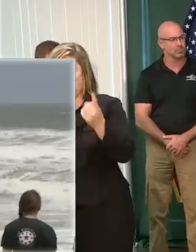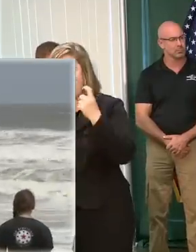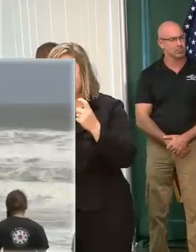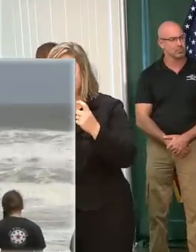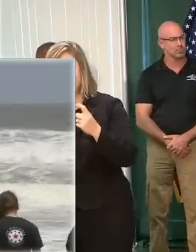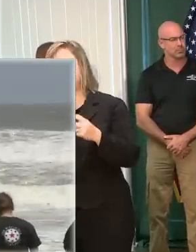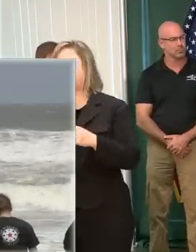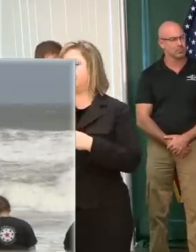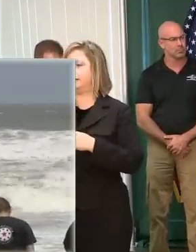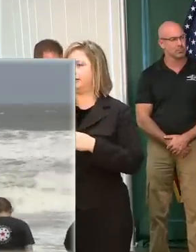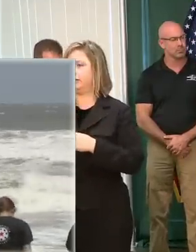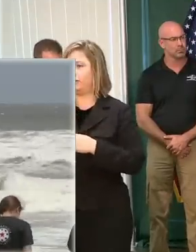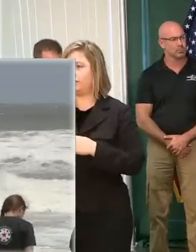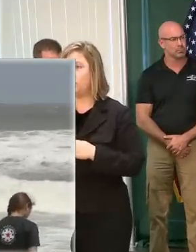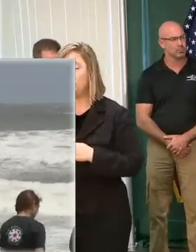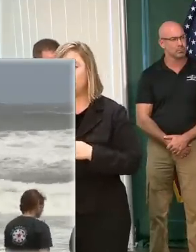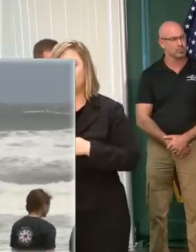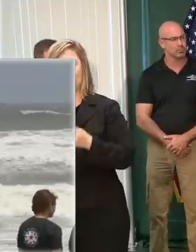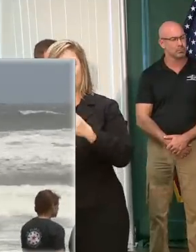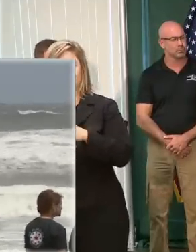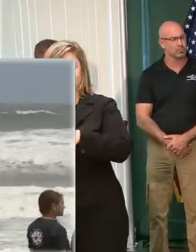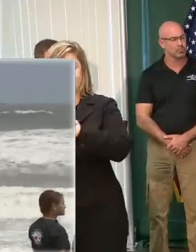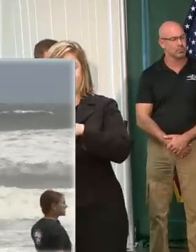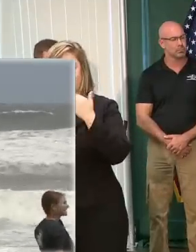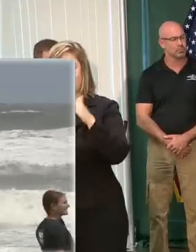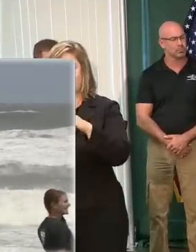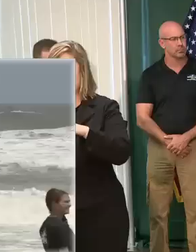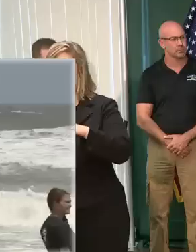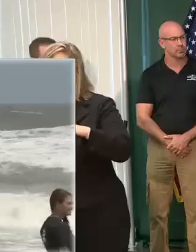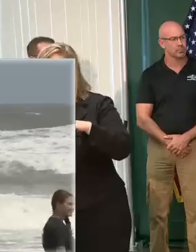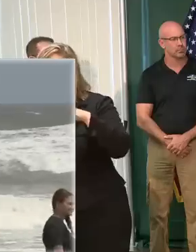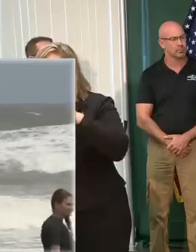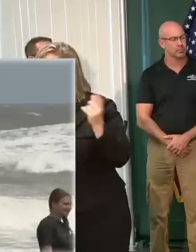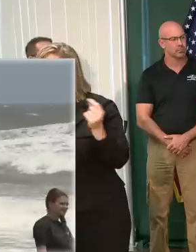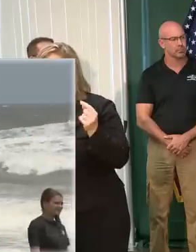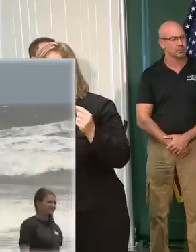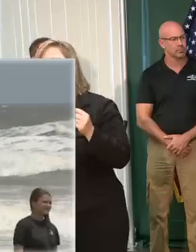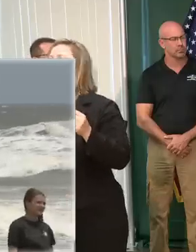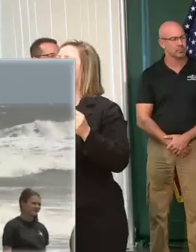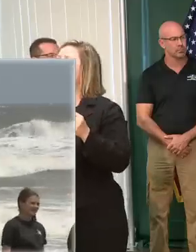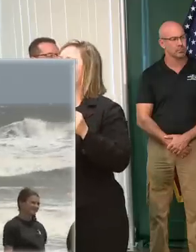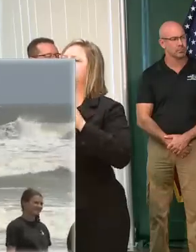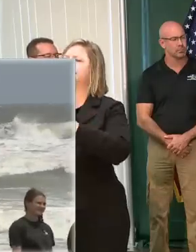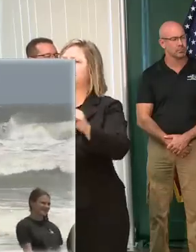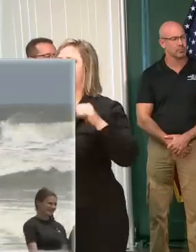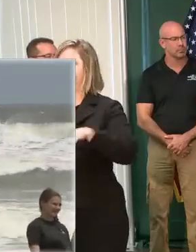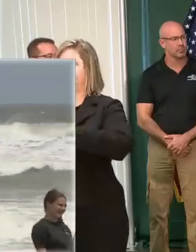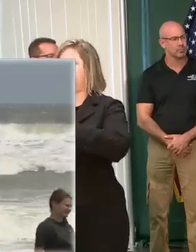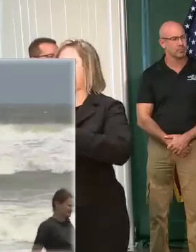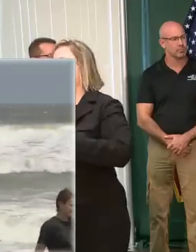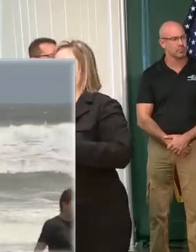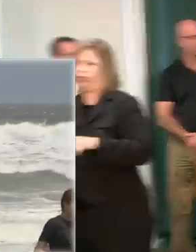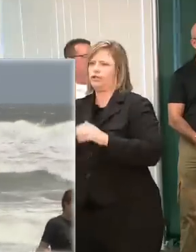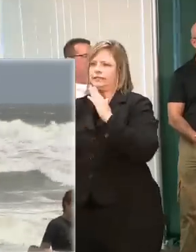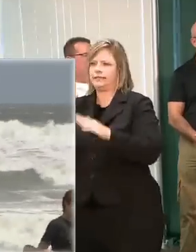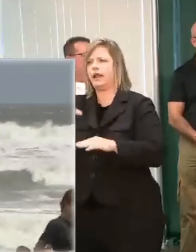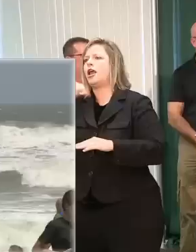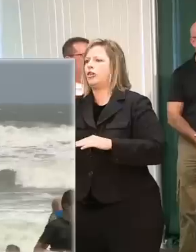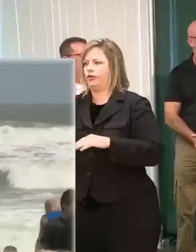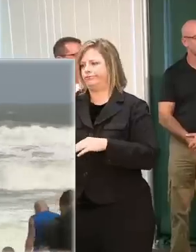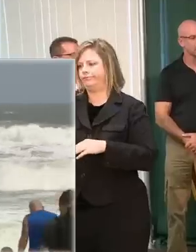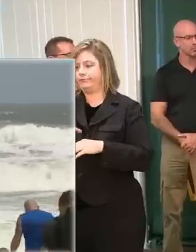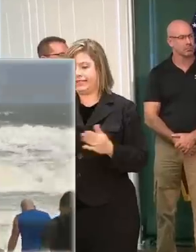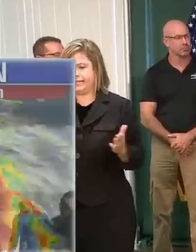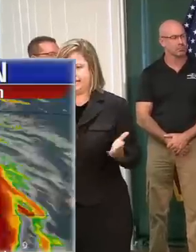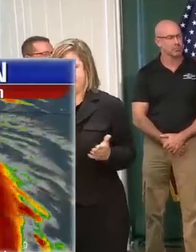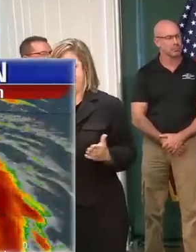type of restrictions, we do that in concert with contiguous Central Florida communities. We know that we have a very close area